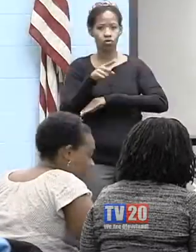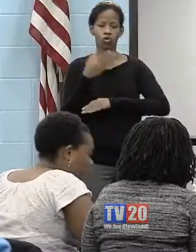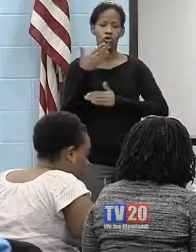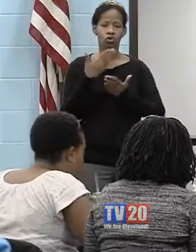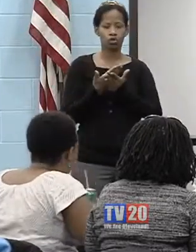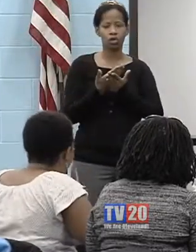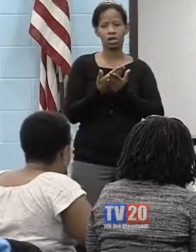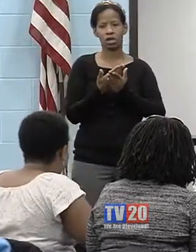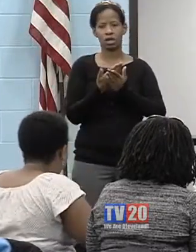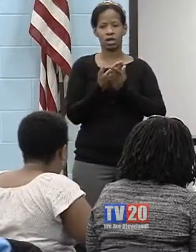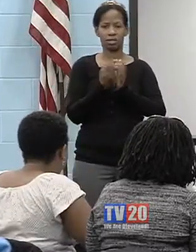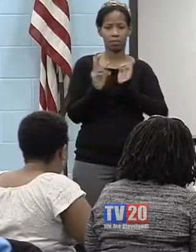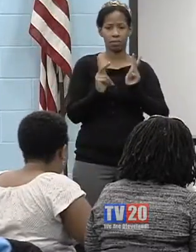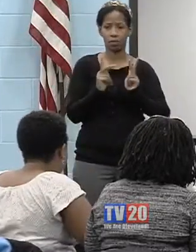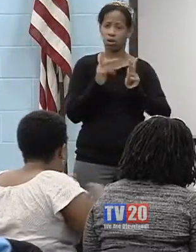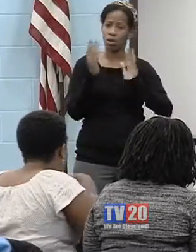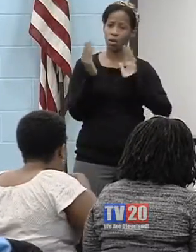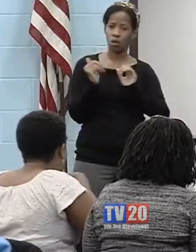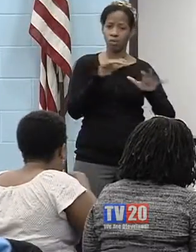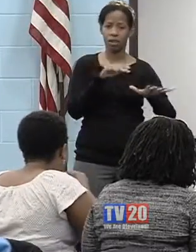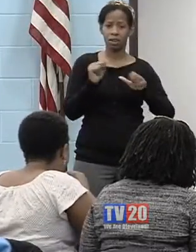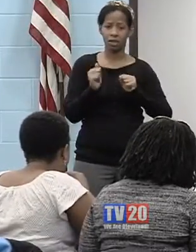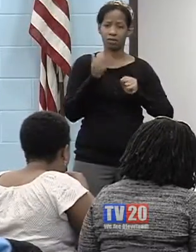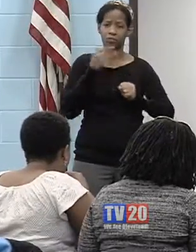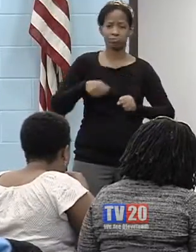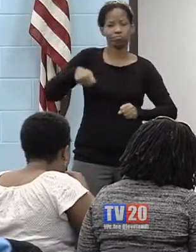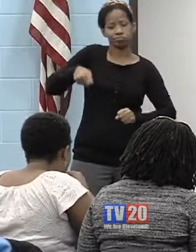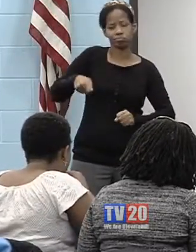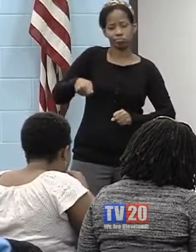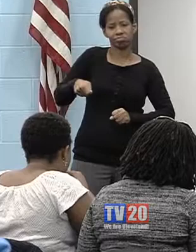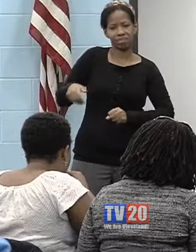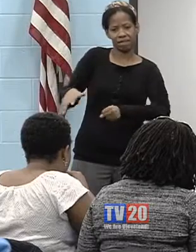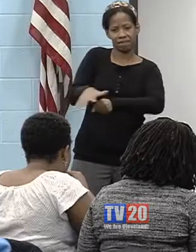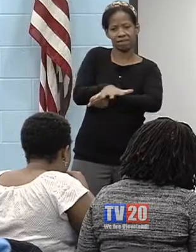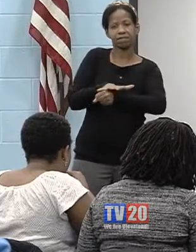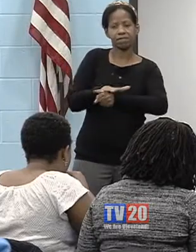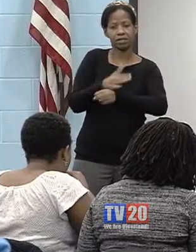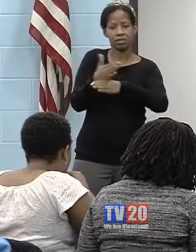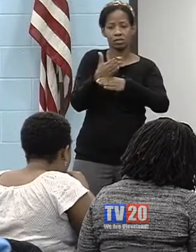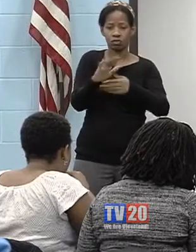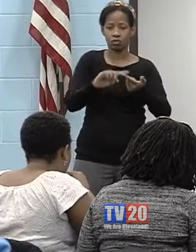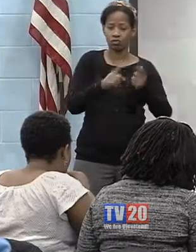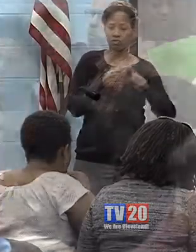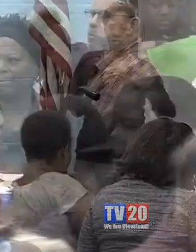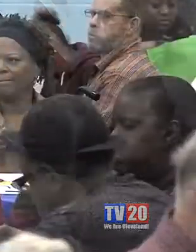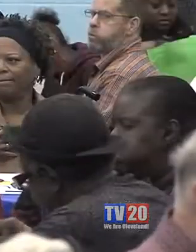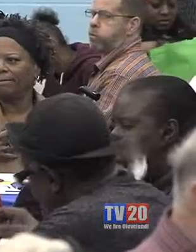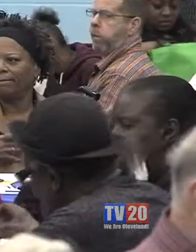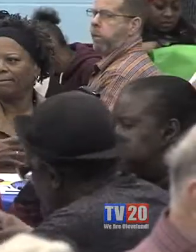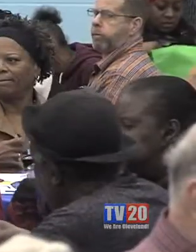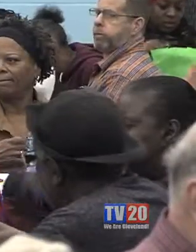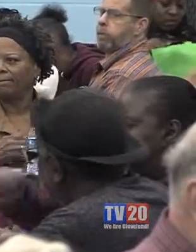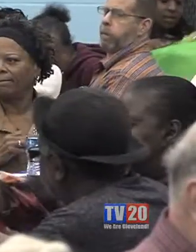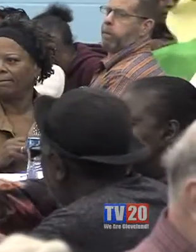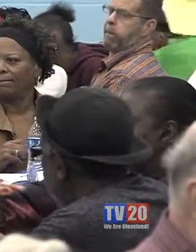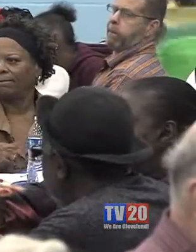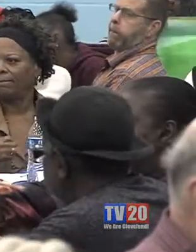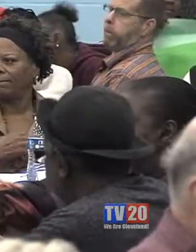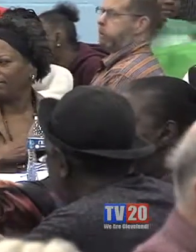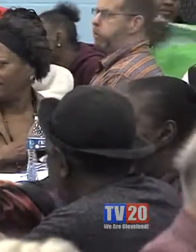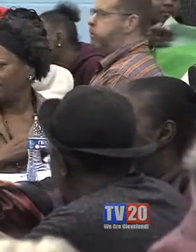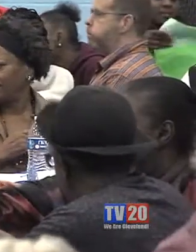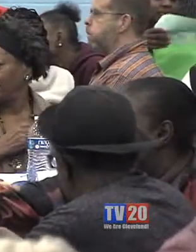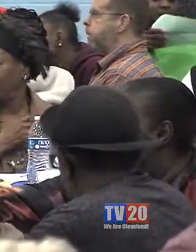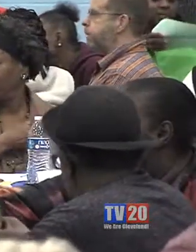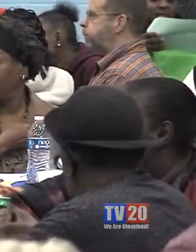great vendors outside. We hope you leave with a bag of resources. And if you don't need them, please share them with someone